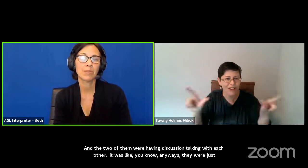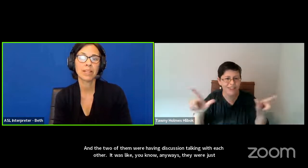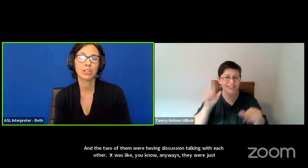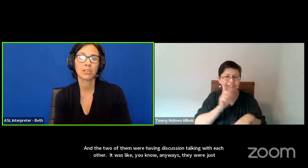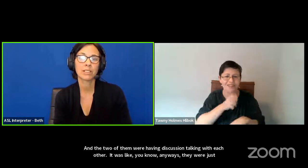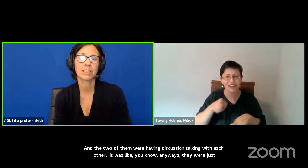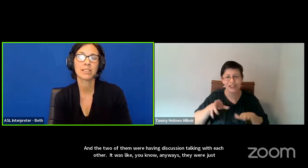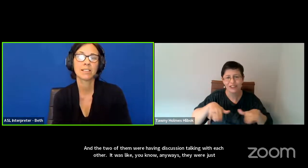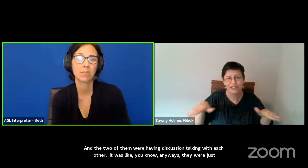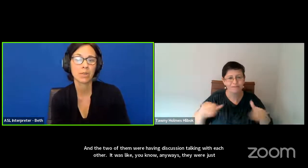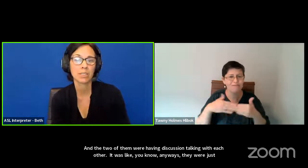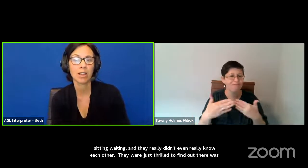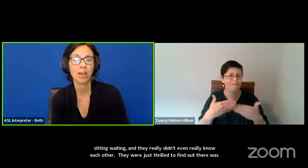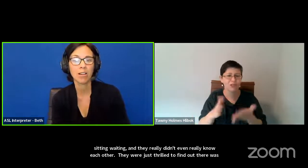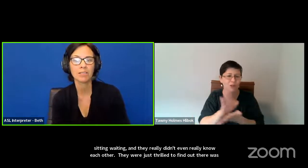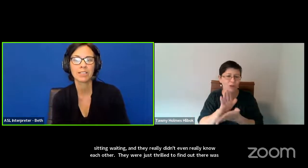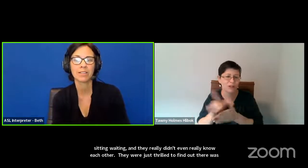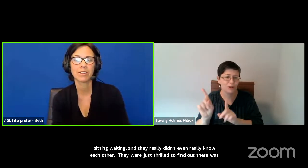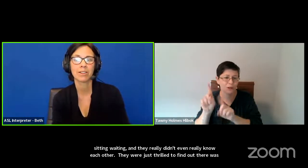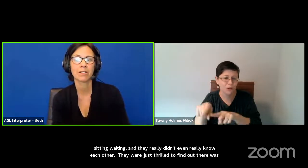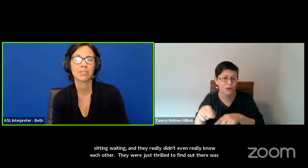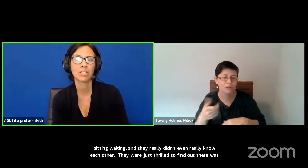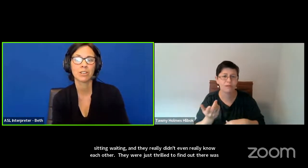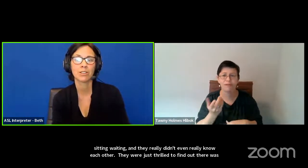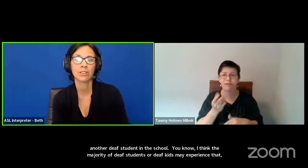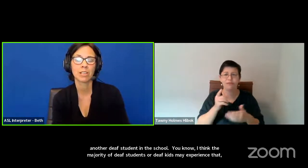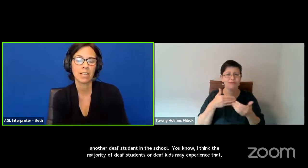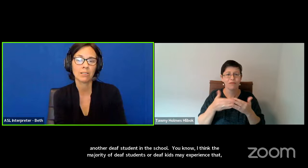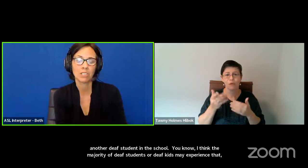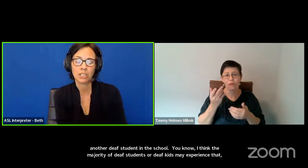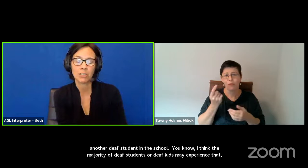to provide services and support to all of the deaf and hard of